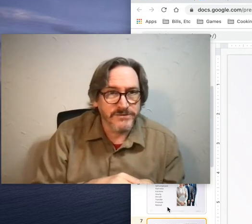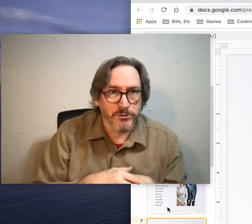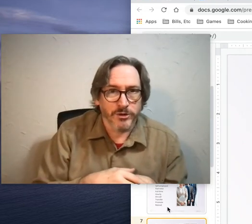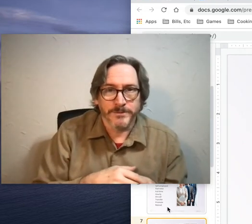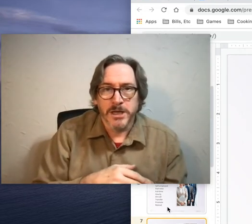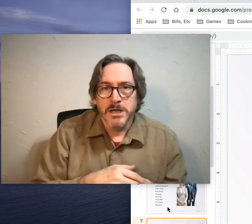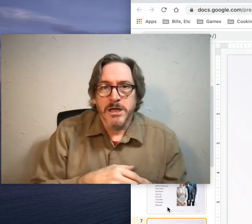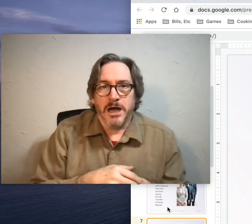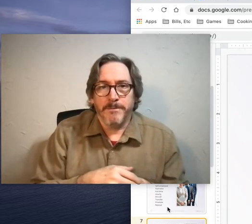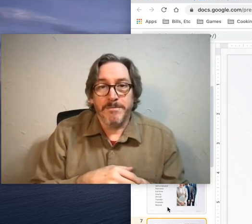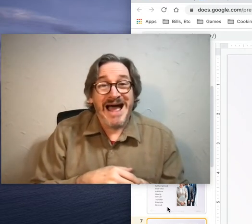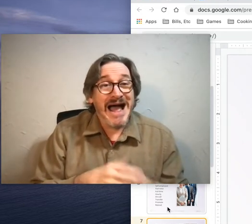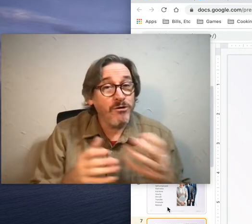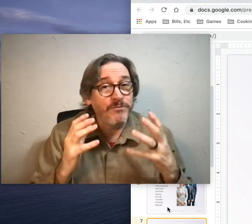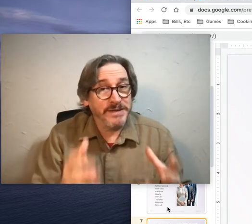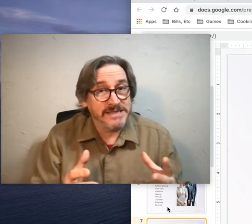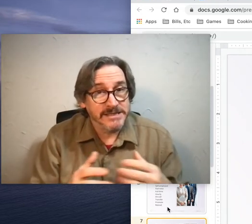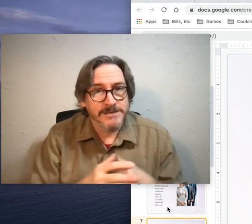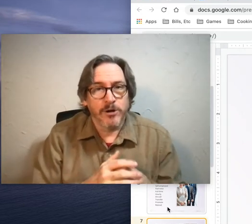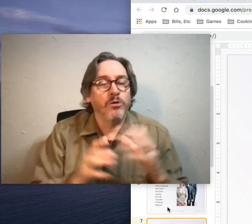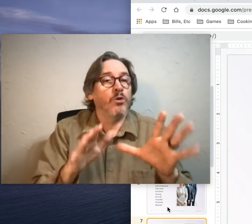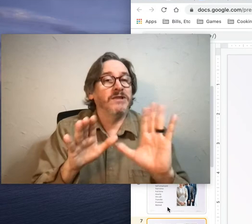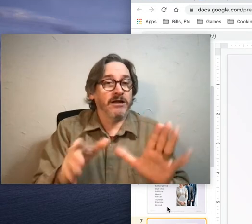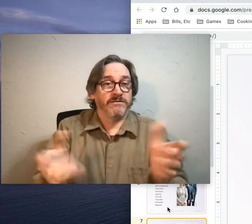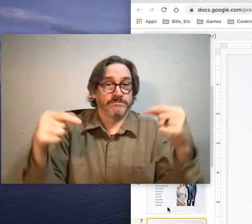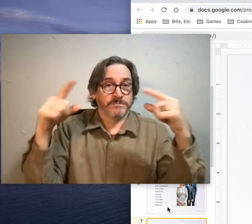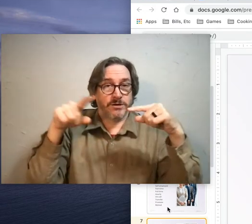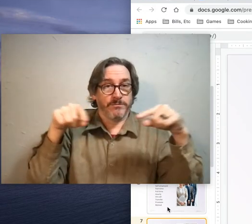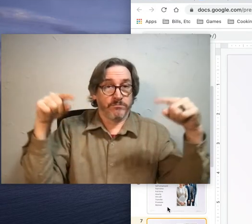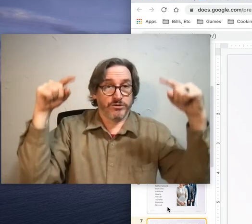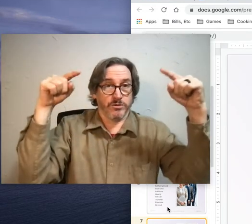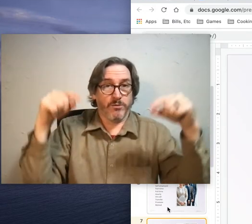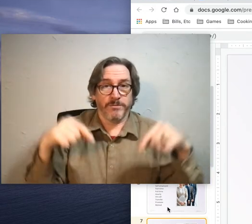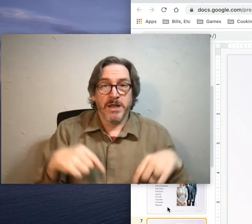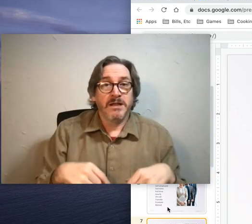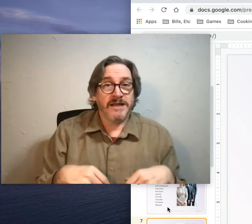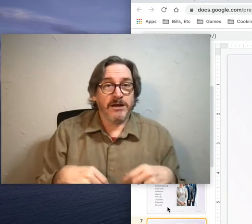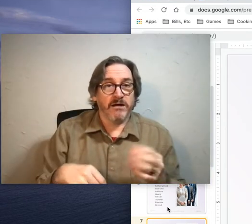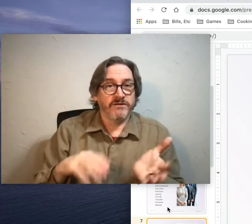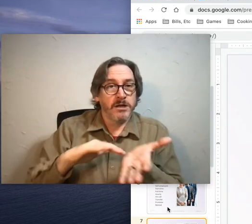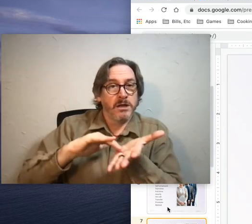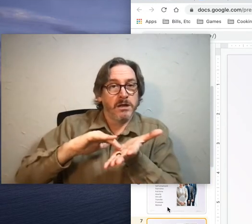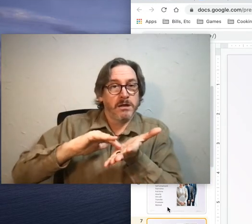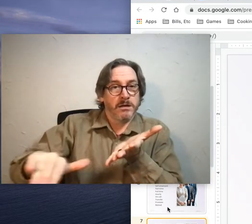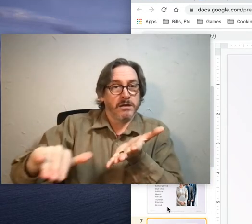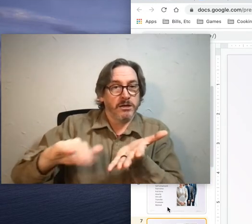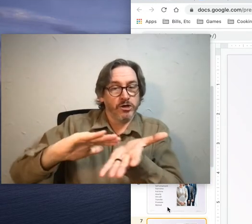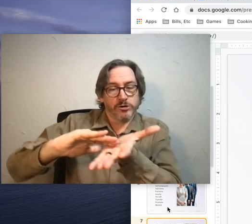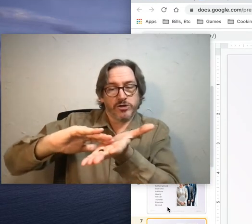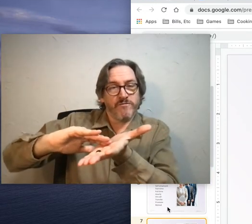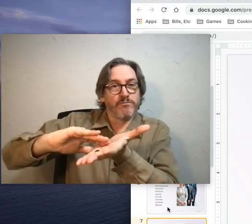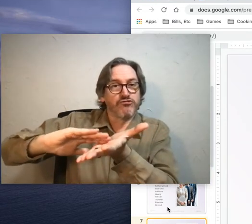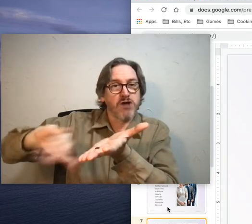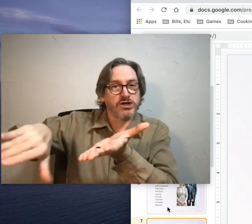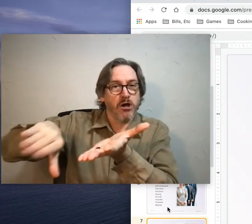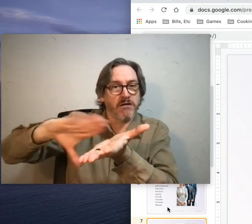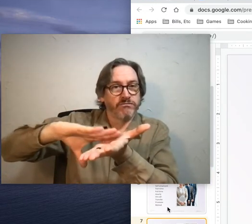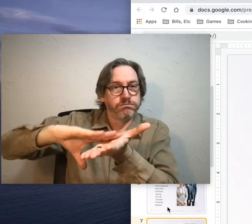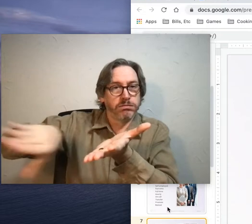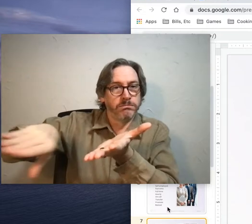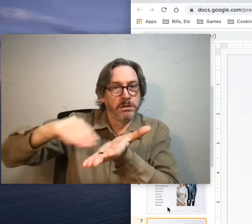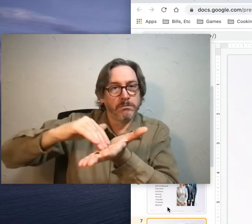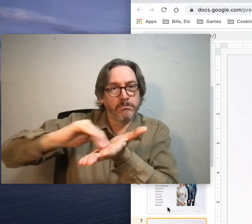It's very brutal. Out of business. Oh, no, laid off. Sorry, up one. Laid off. You're sort of brushed